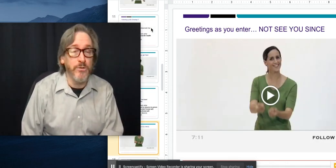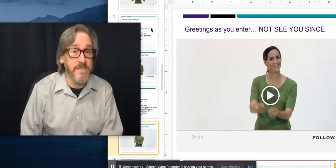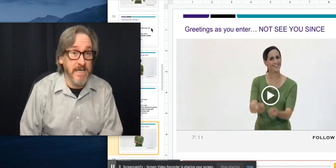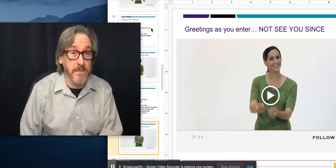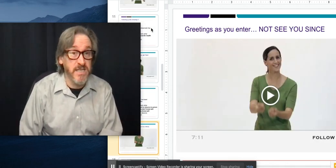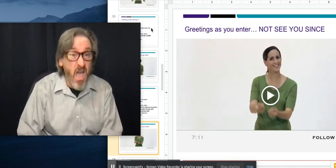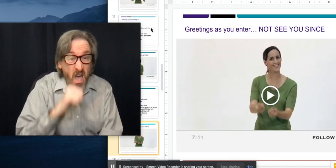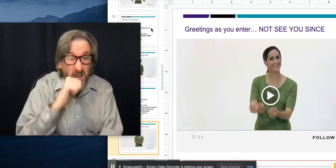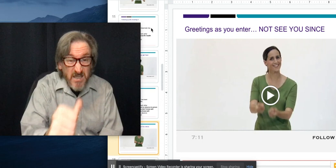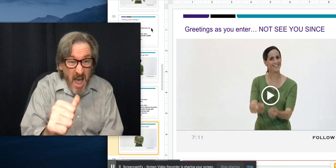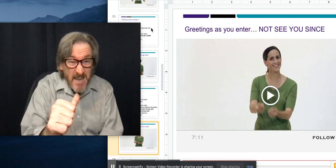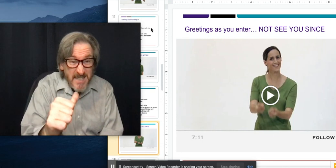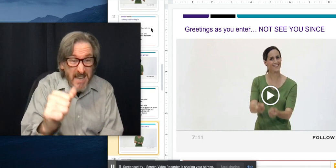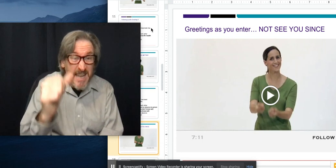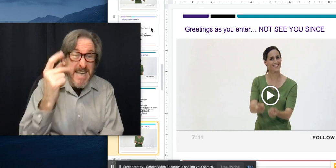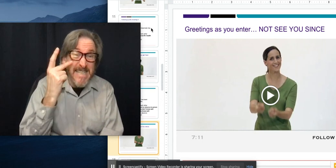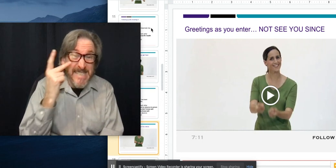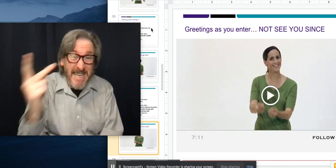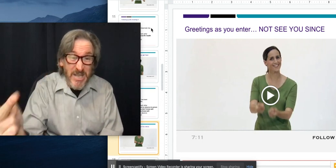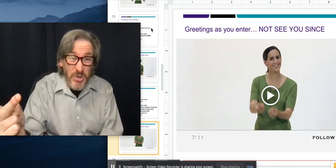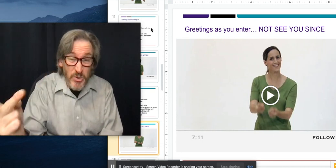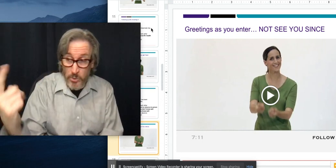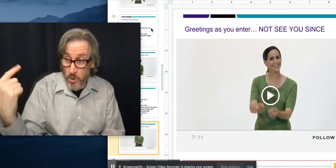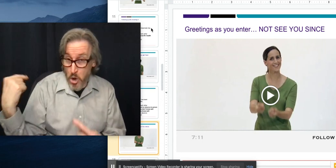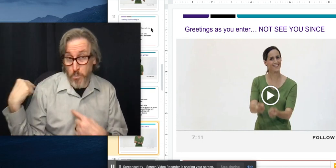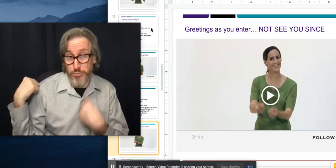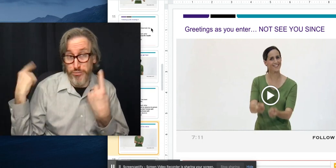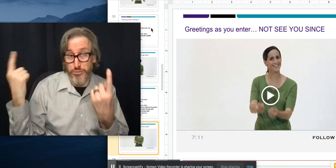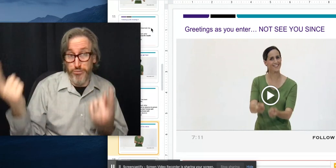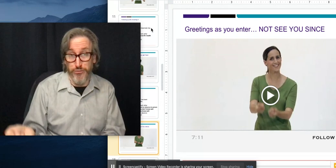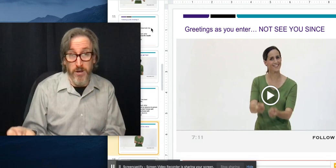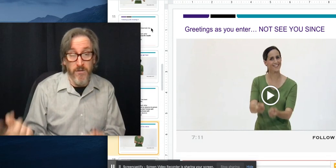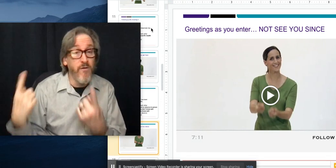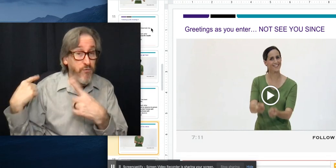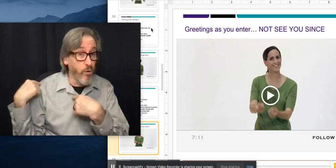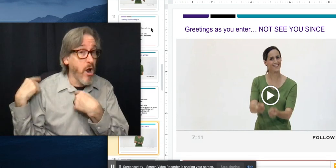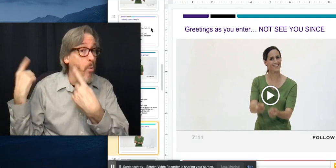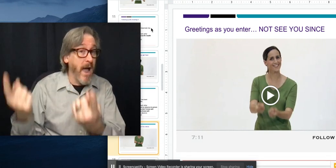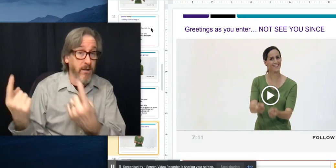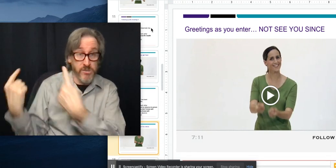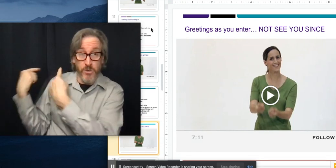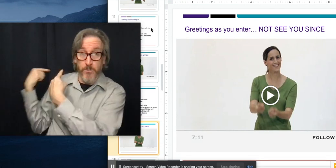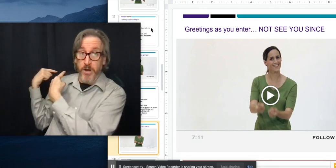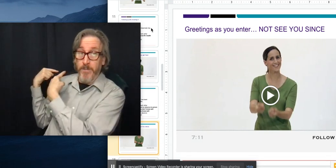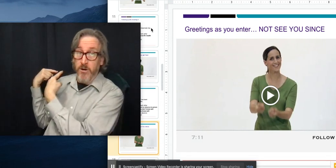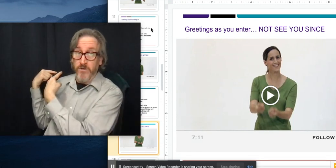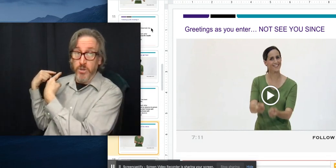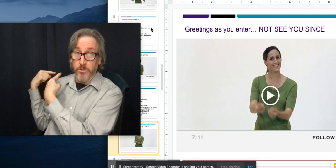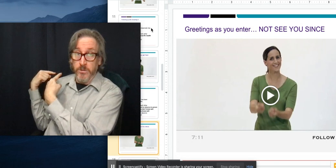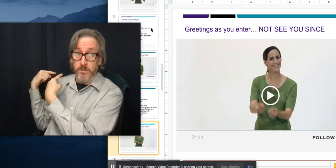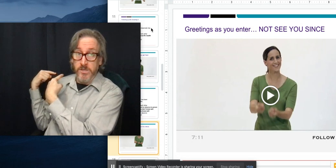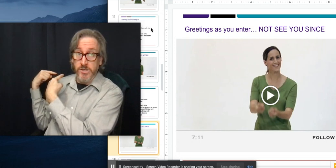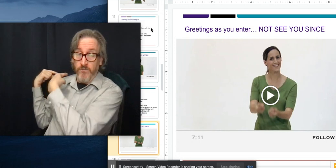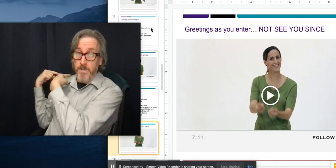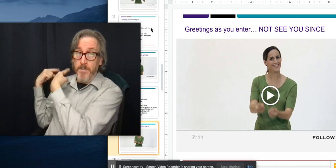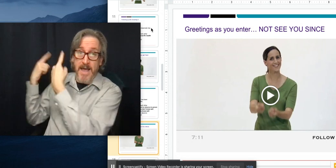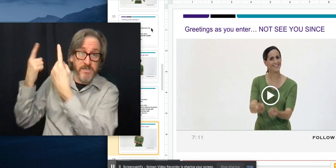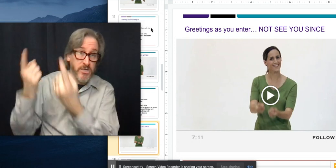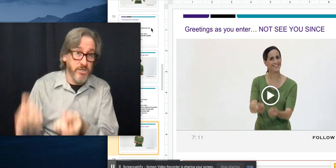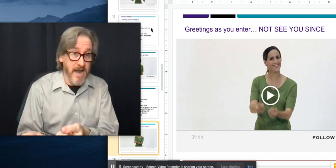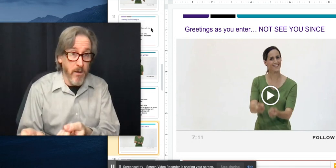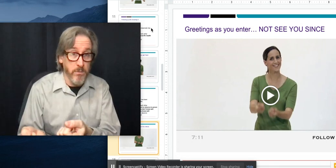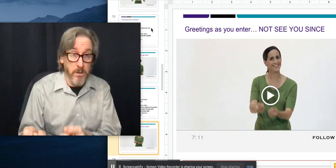see you since. Not see you for a while. So you're pointing back over your shoulder. So from